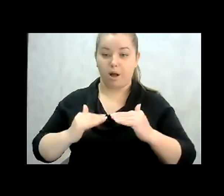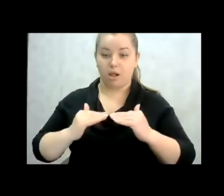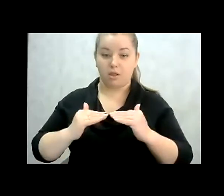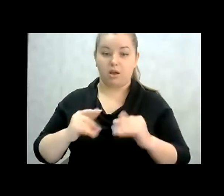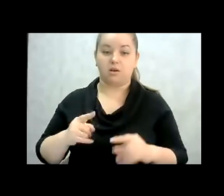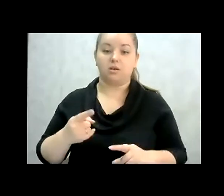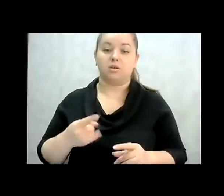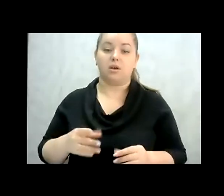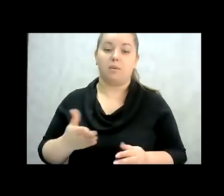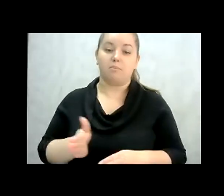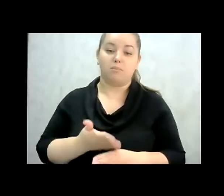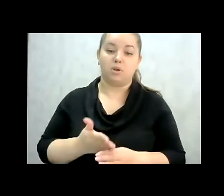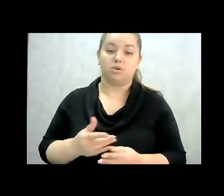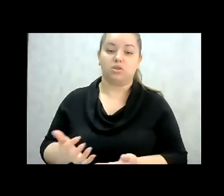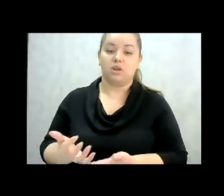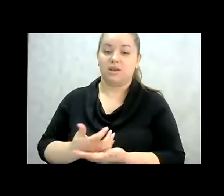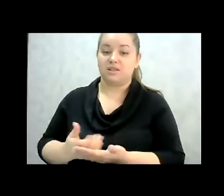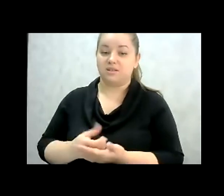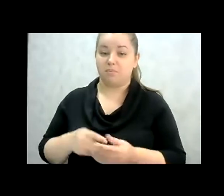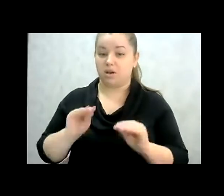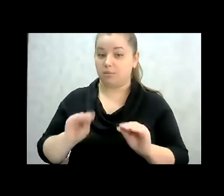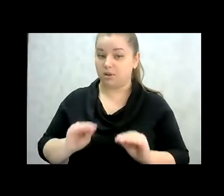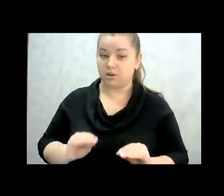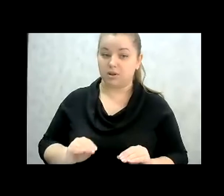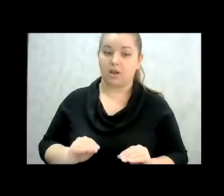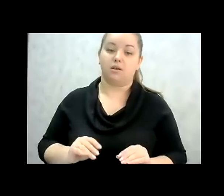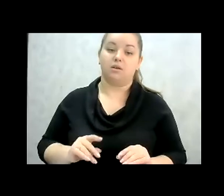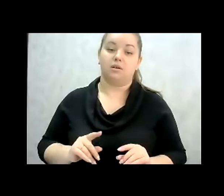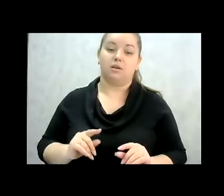cannot process the incoming data